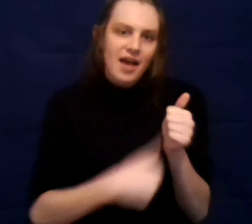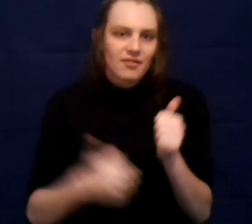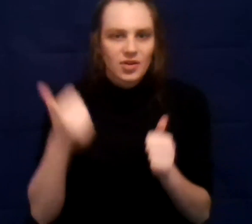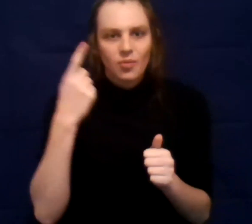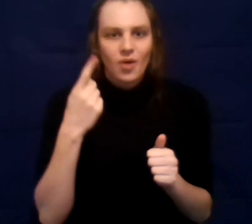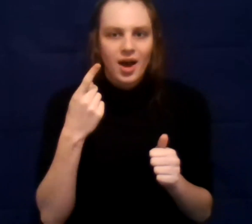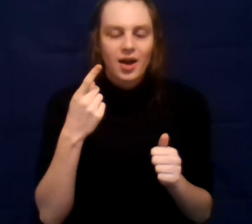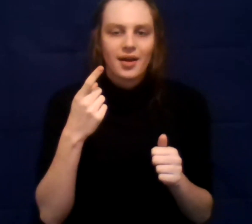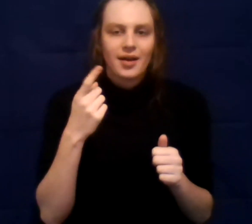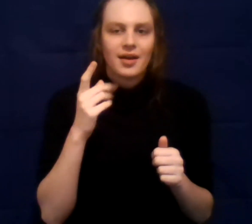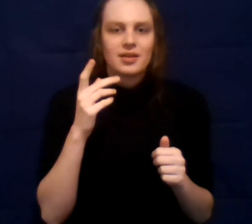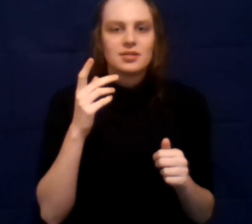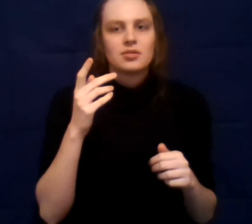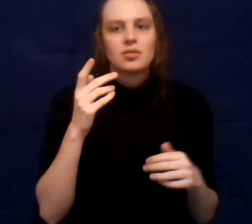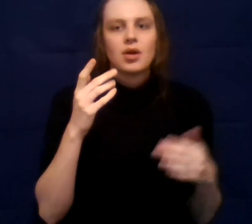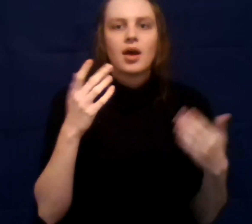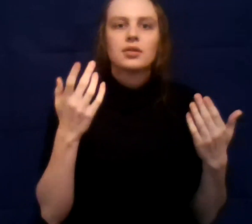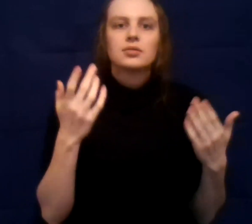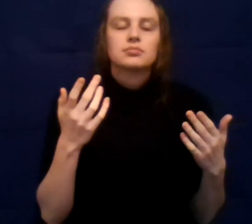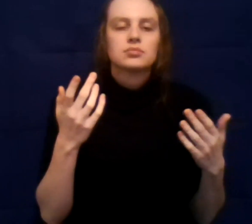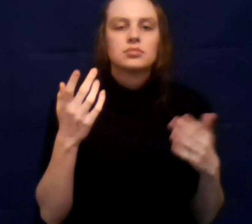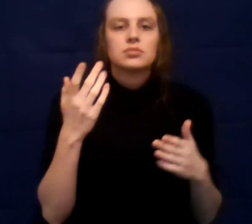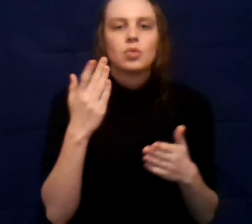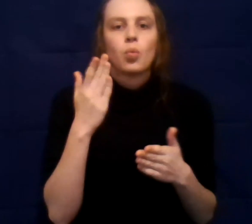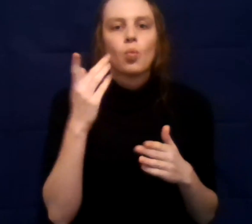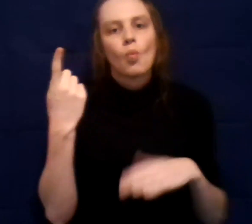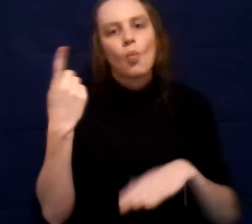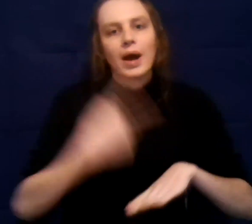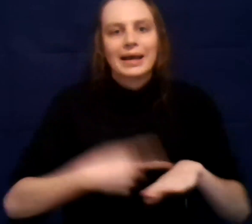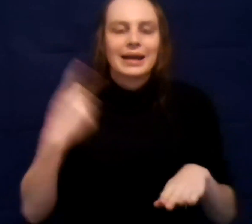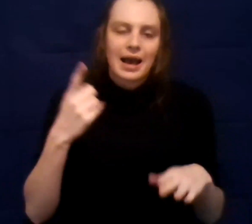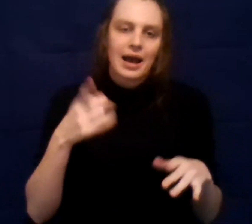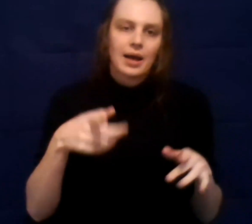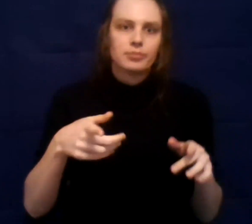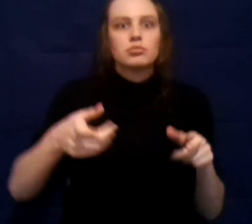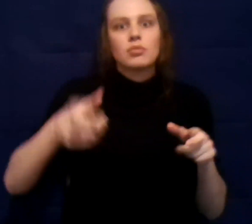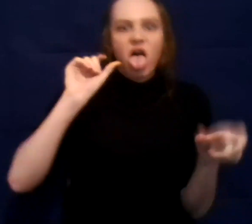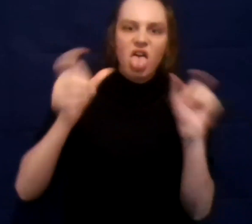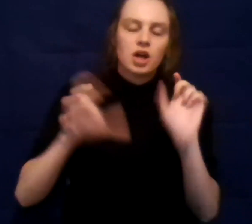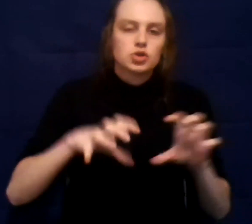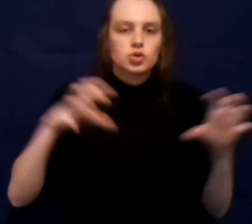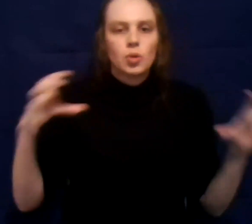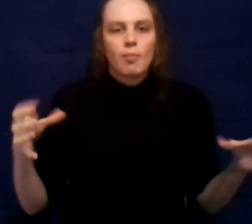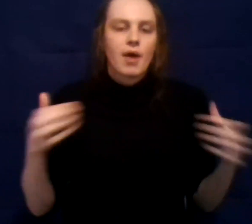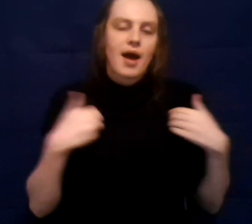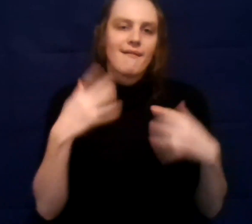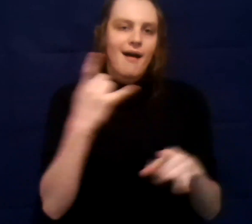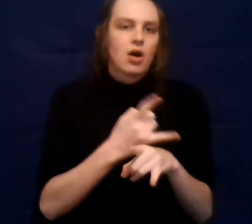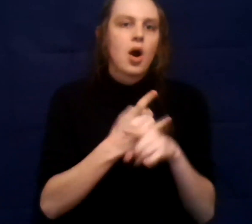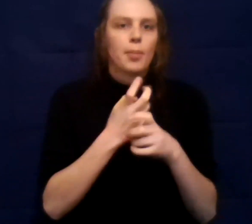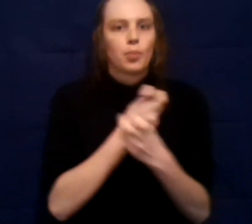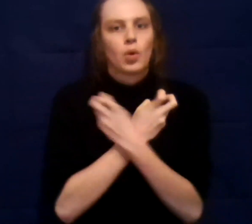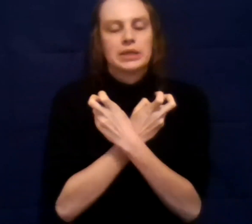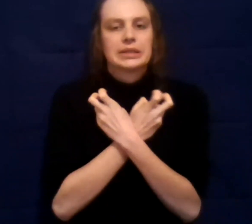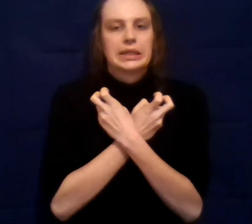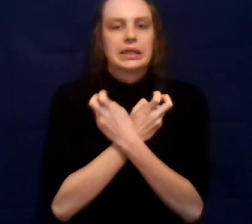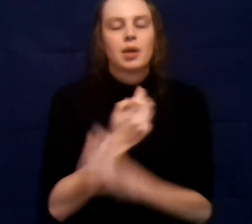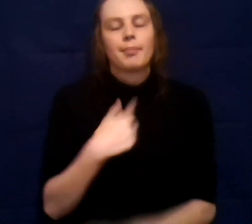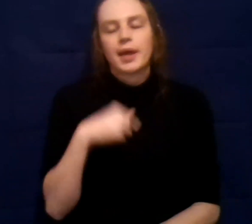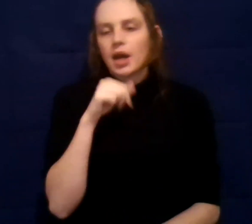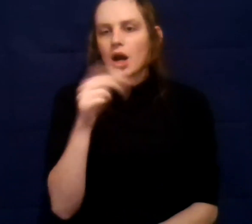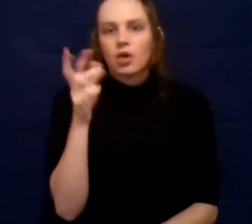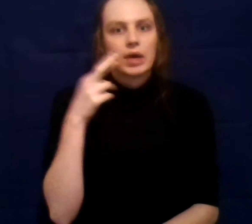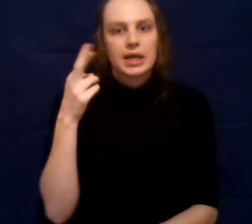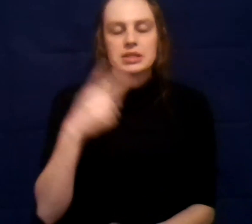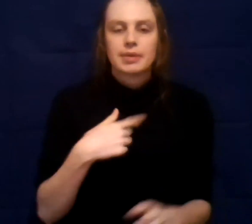passage. And so like there were just things like that that just didn't click with me, that I was drinking differently than a lot of